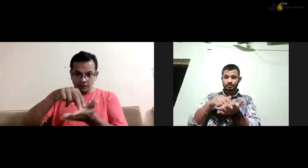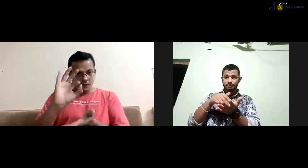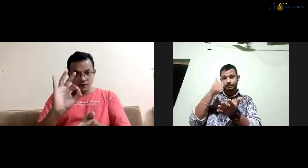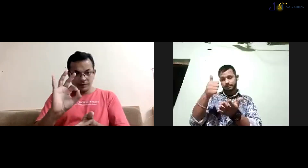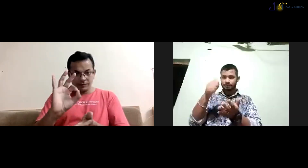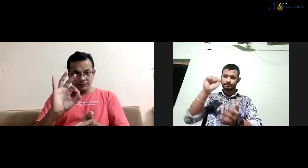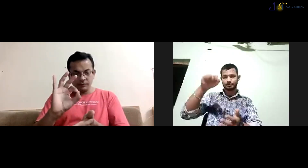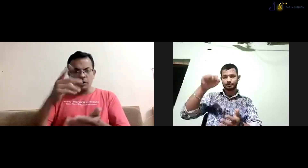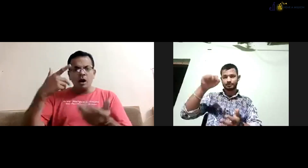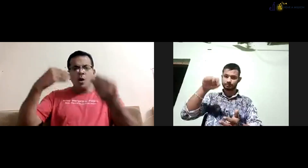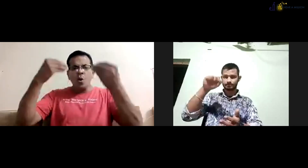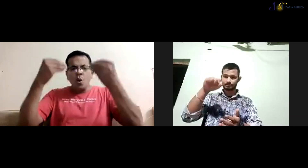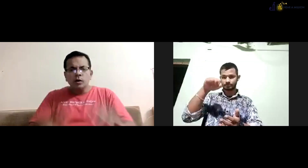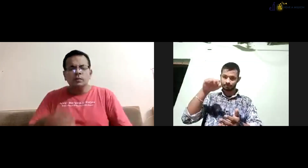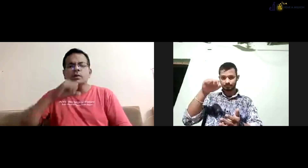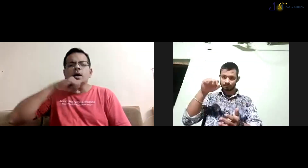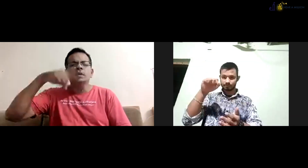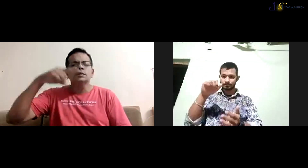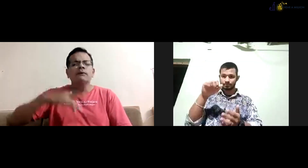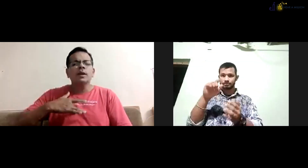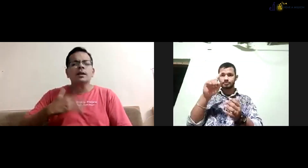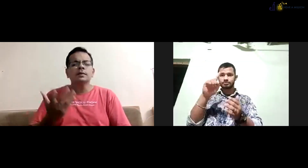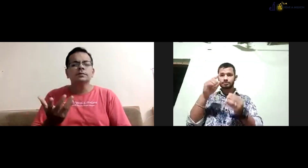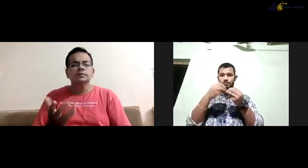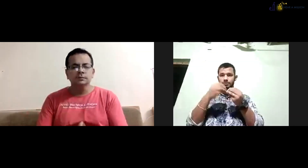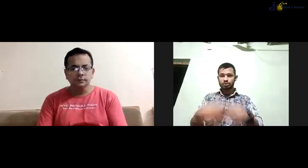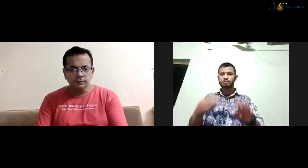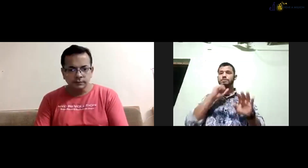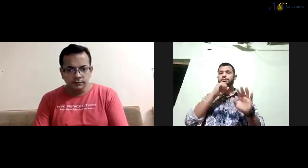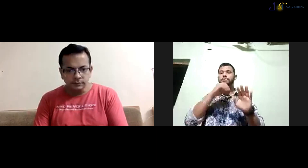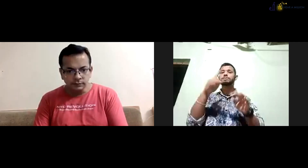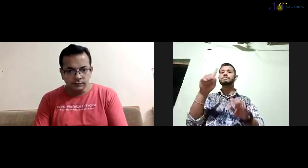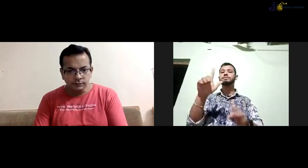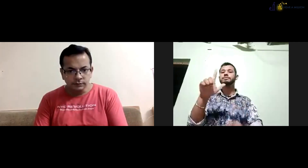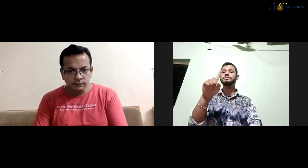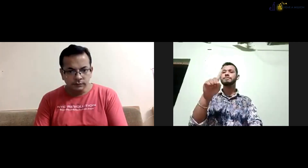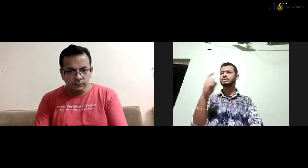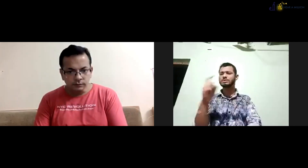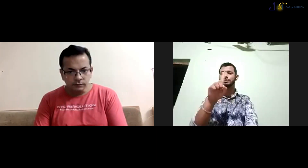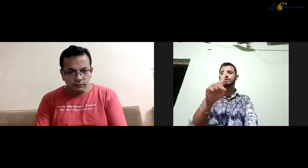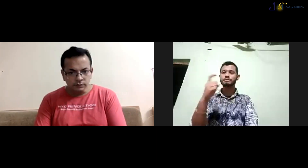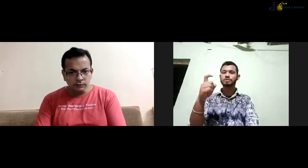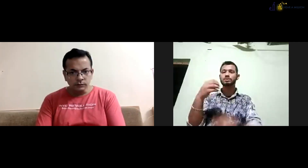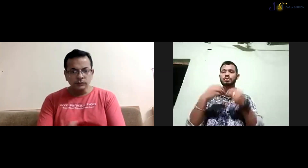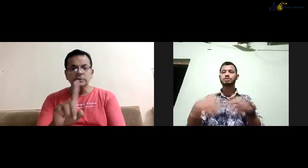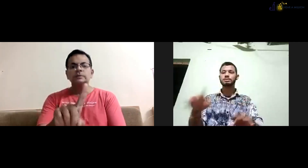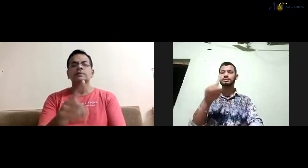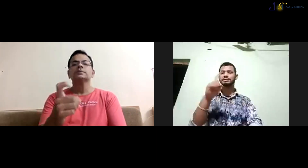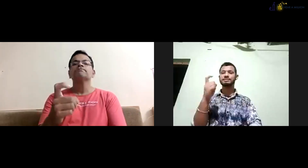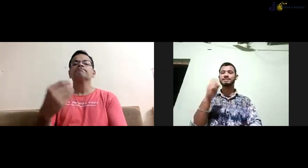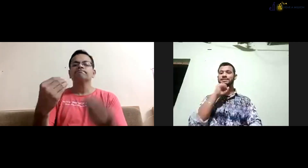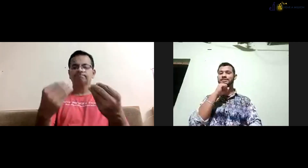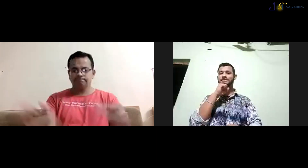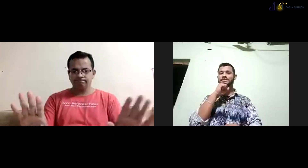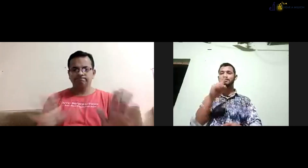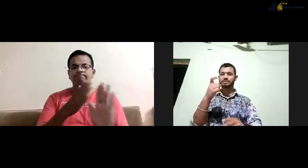So earlier you could walk properly, right? So at what age you became disabled? I